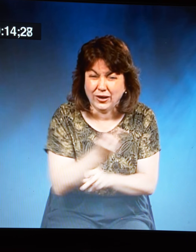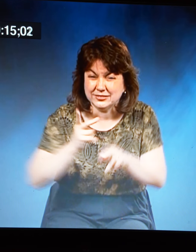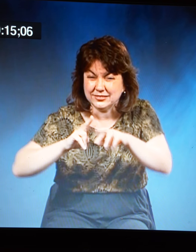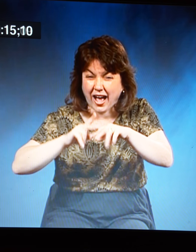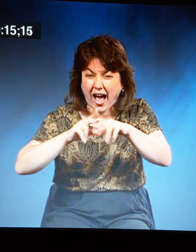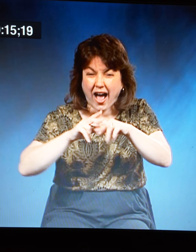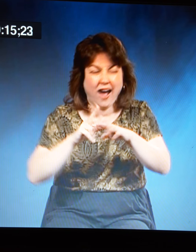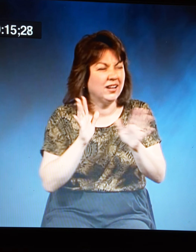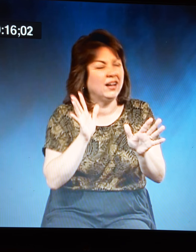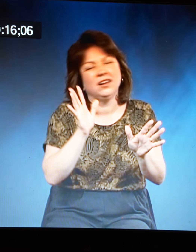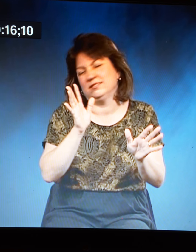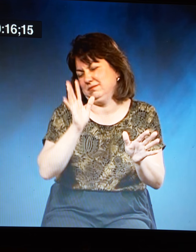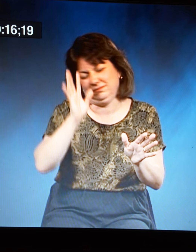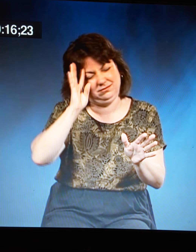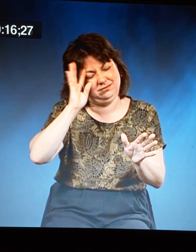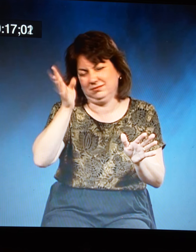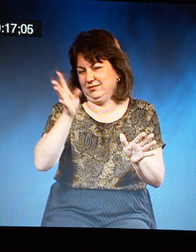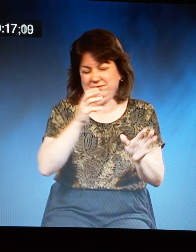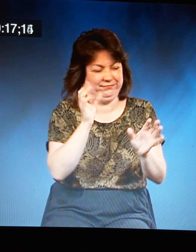got the burning sensation back again. was awful.